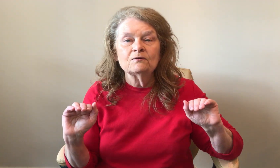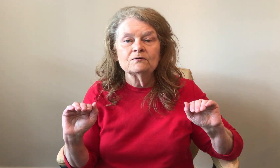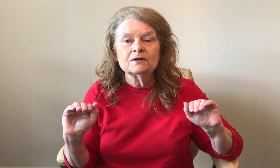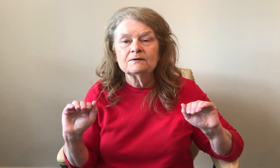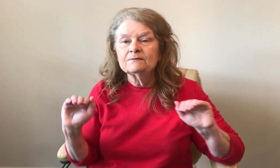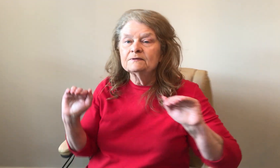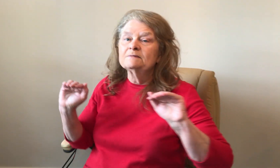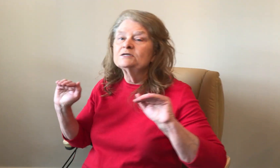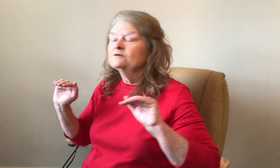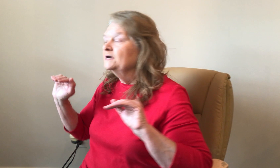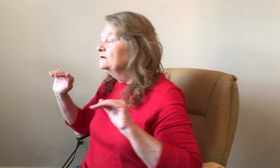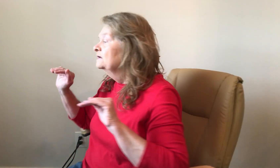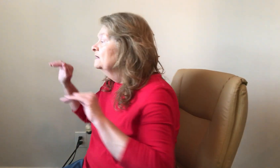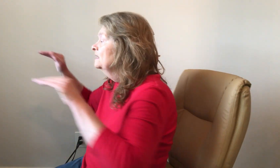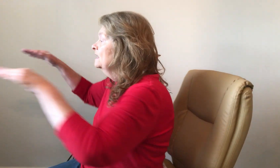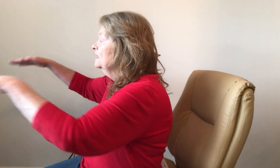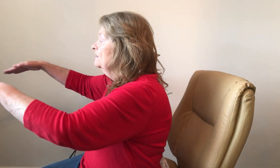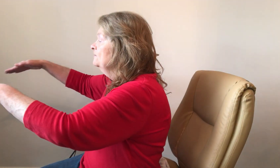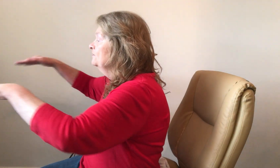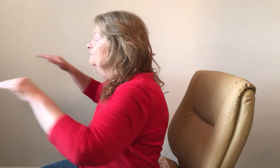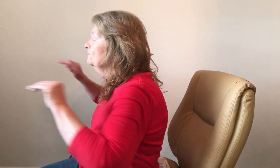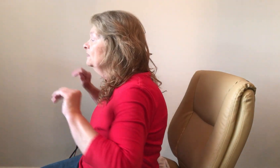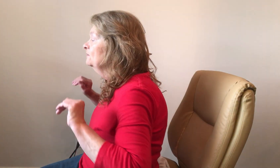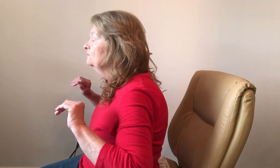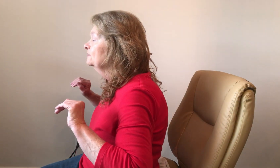Throne. Let me turn around. Throne.